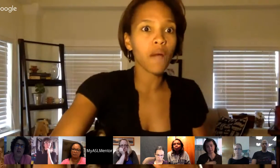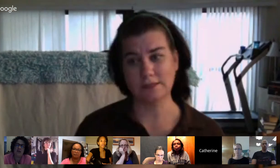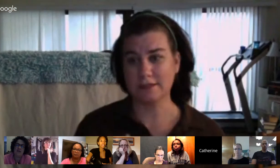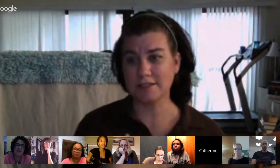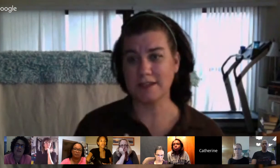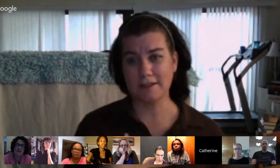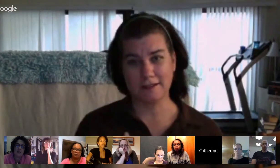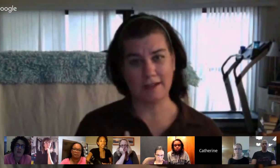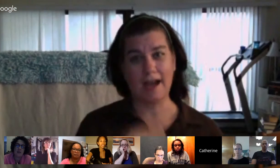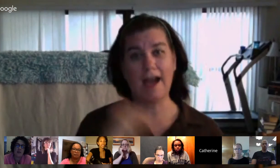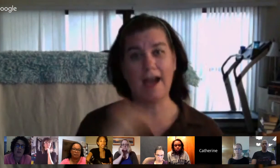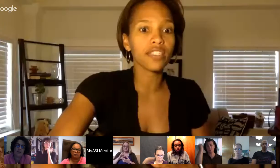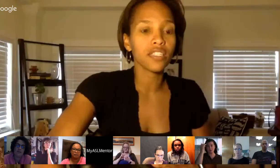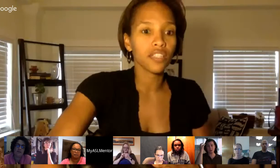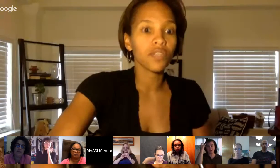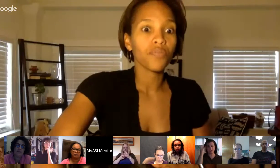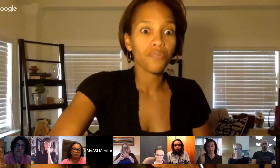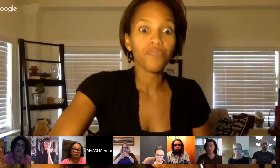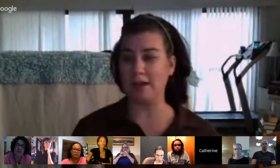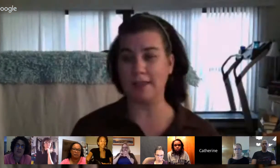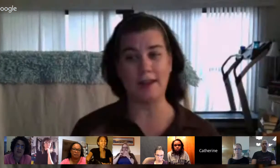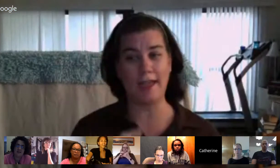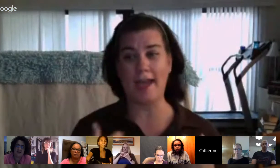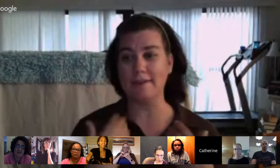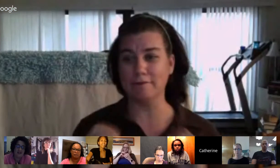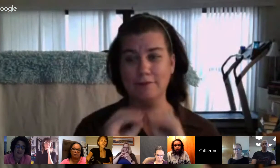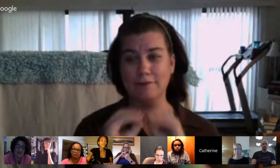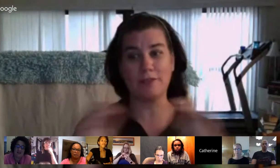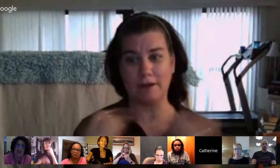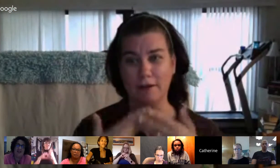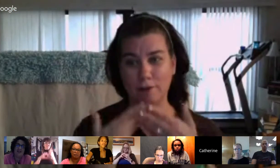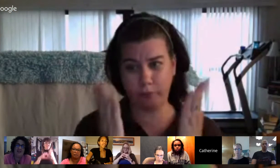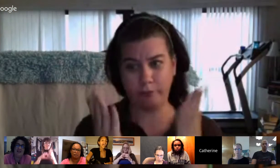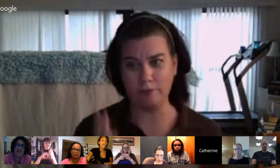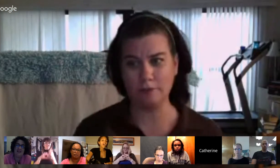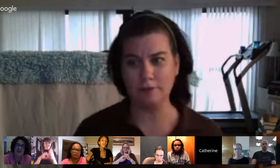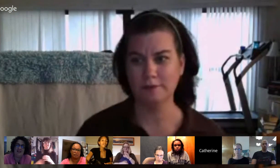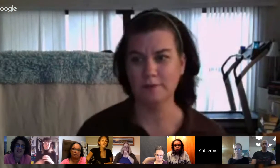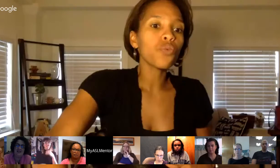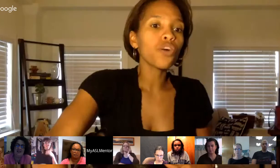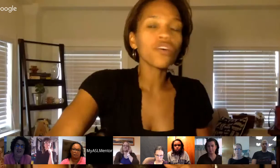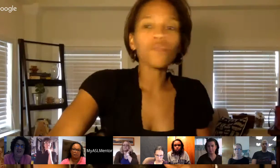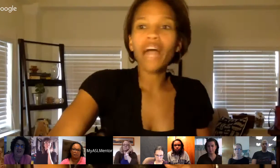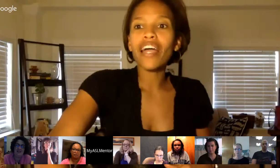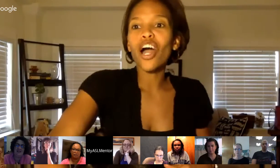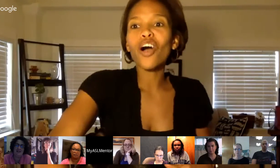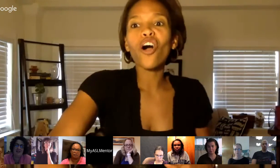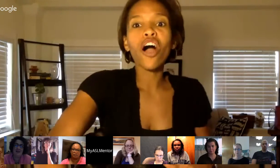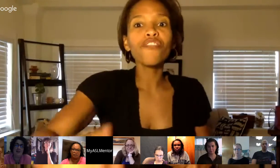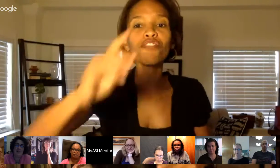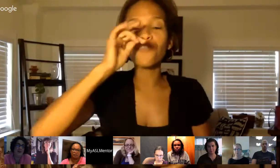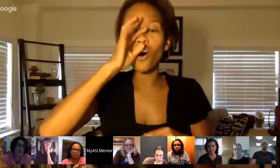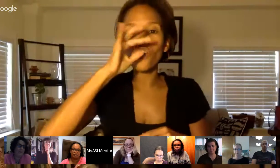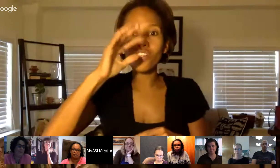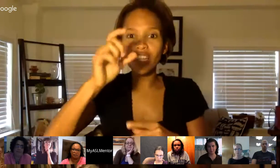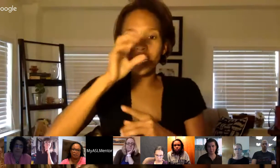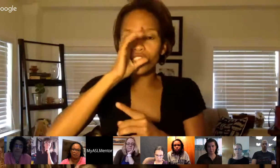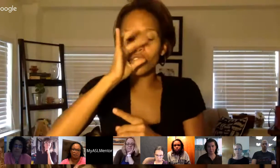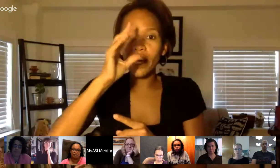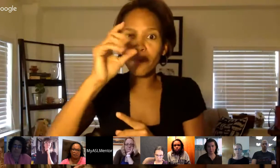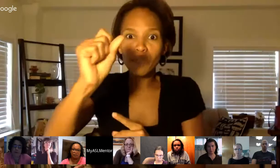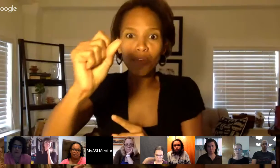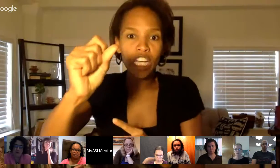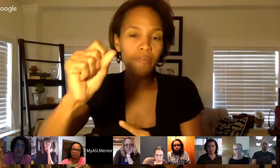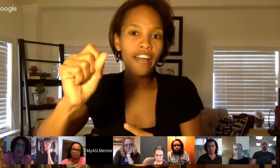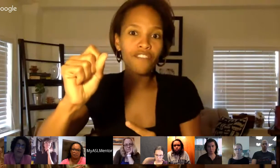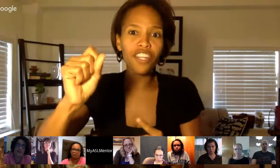And probably find what she does. I really racked my brain on that, and I had nothing. I'll often